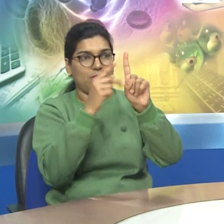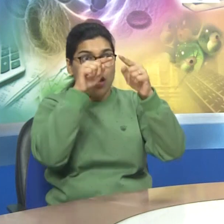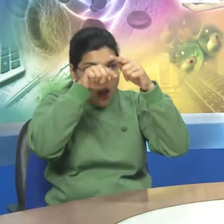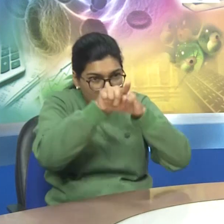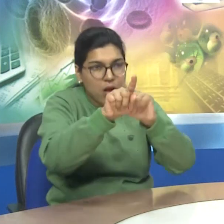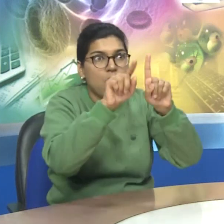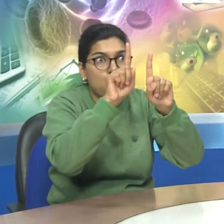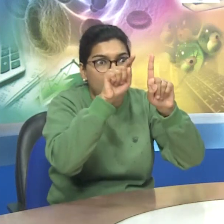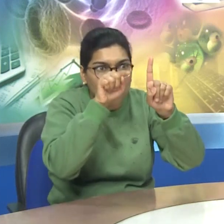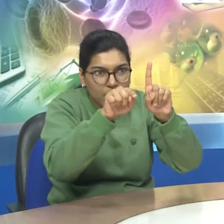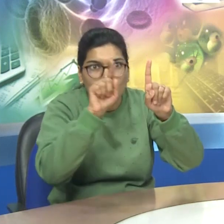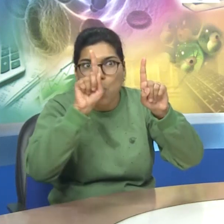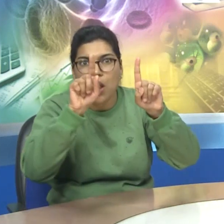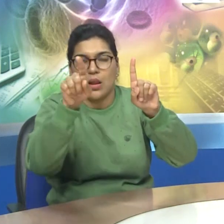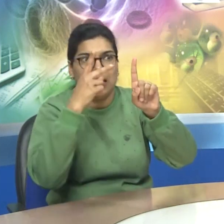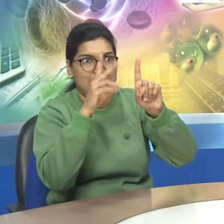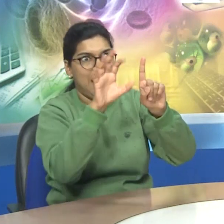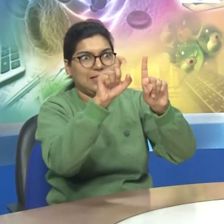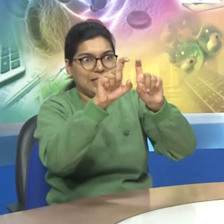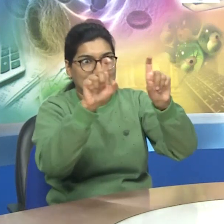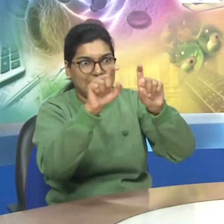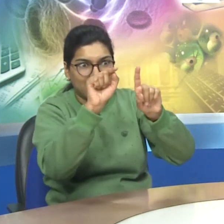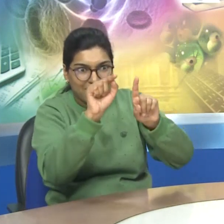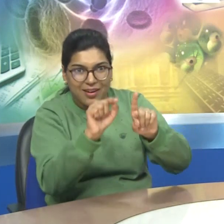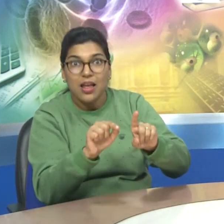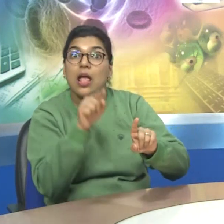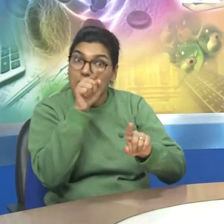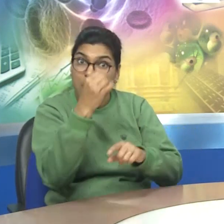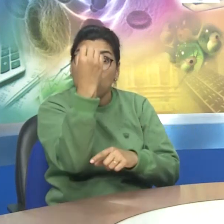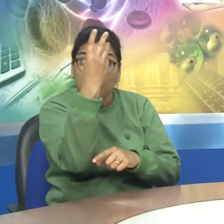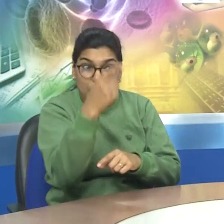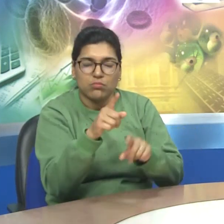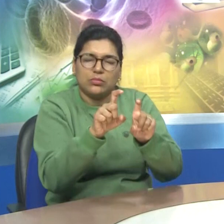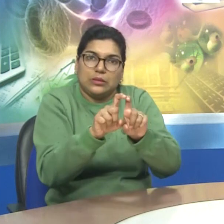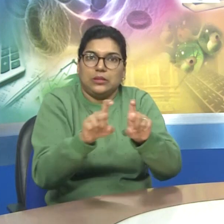pure Arabic numerals in notation.